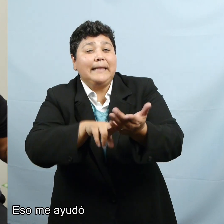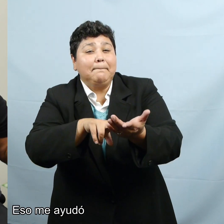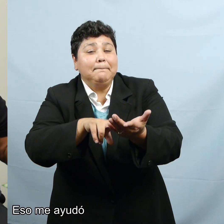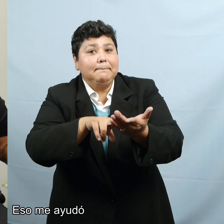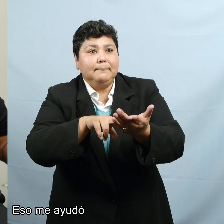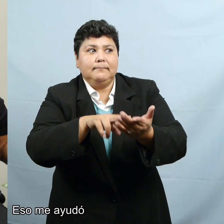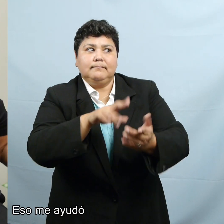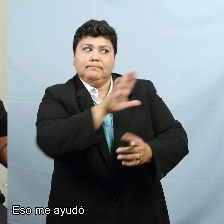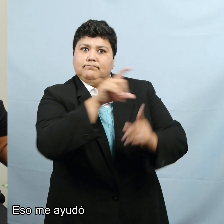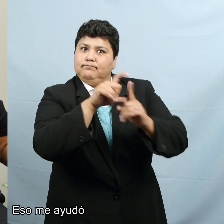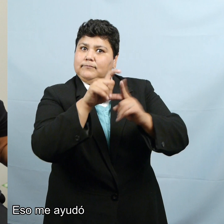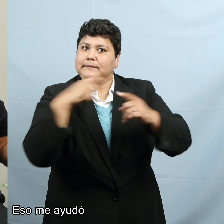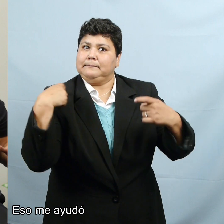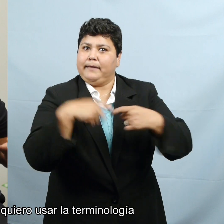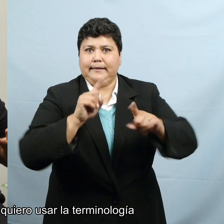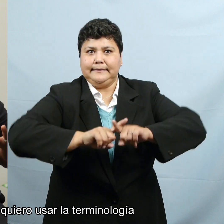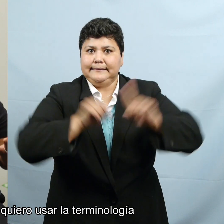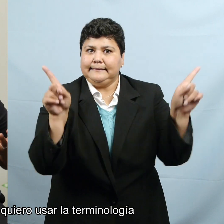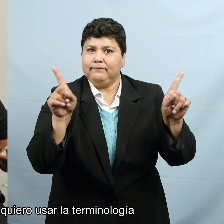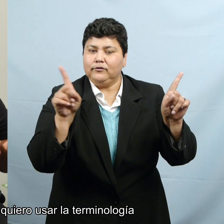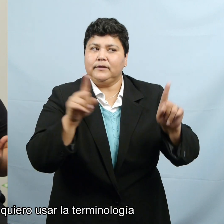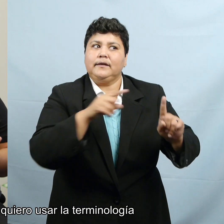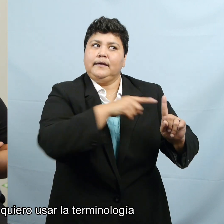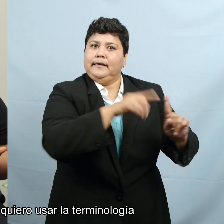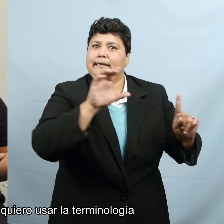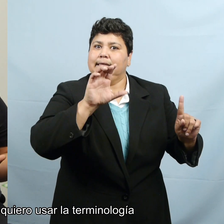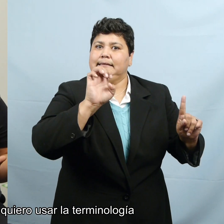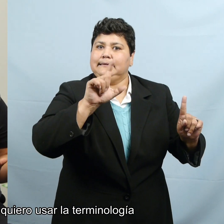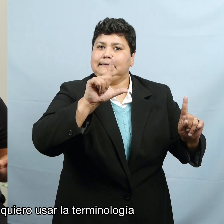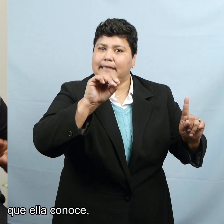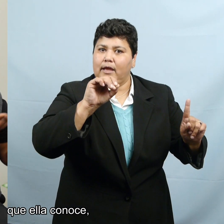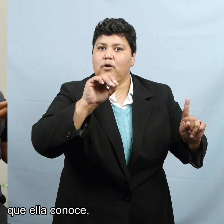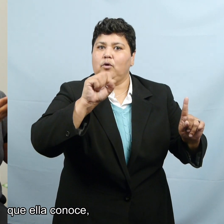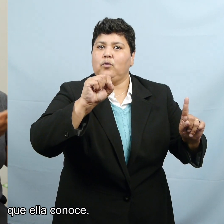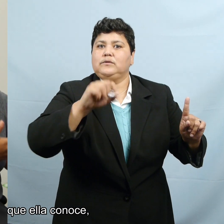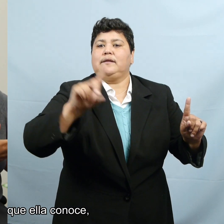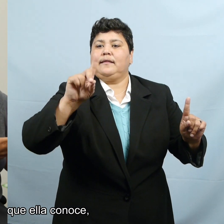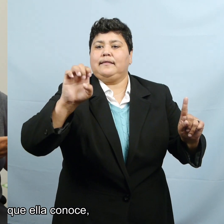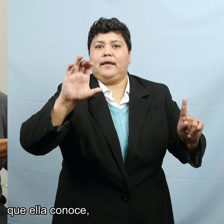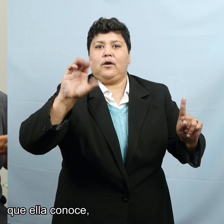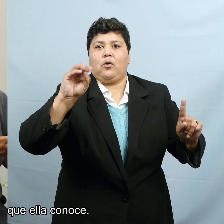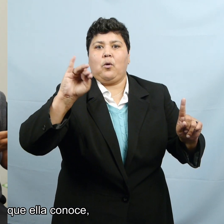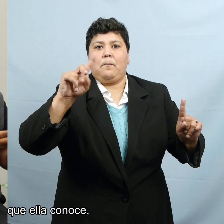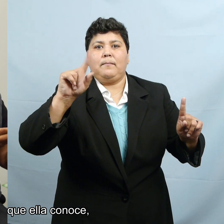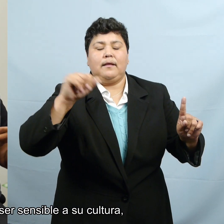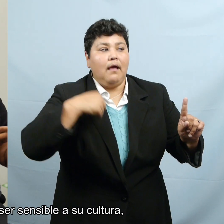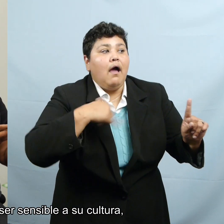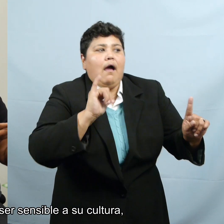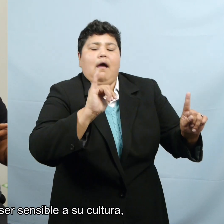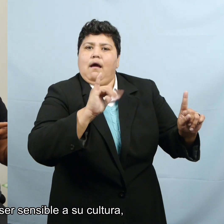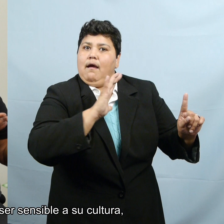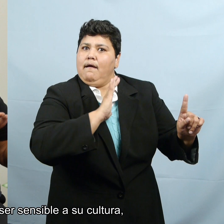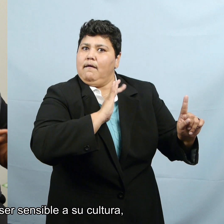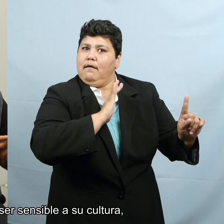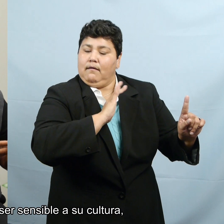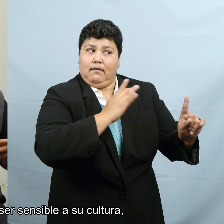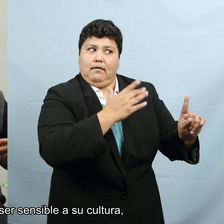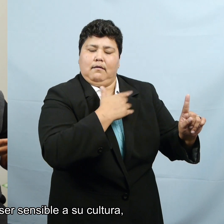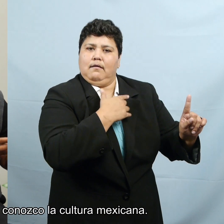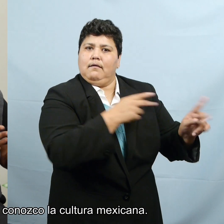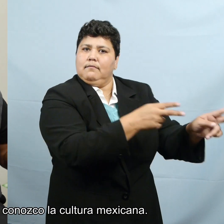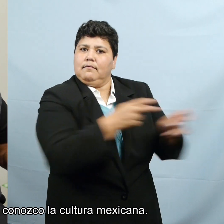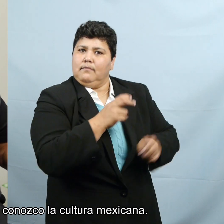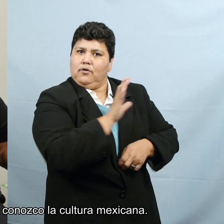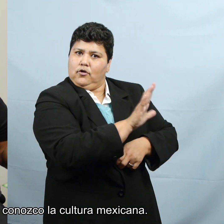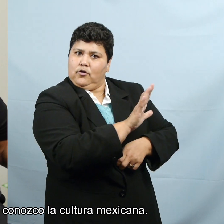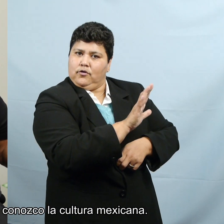comidas. So it was helpful for me because then I want to use the terminology that she's familiar with, to be culturally sensitive